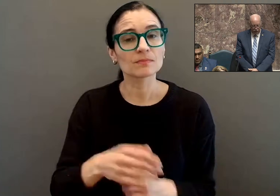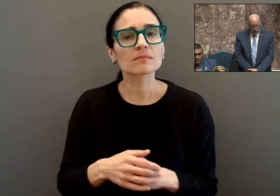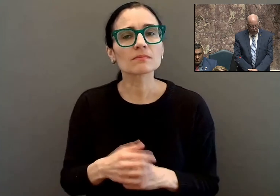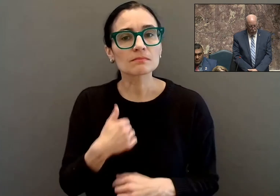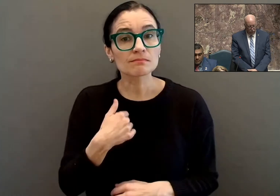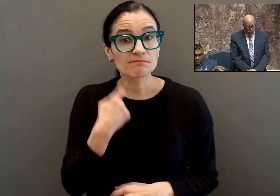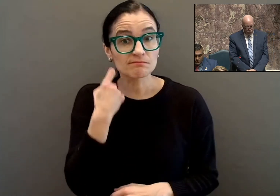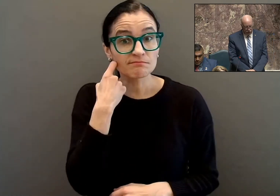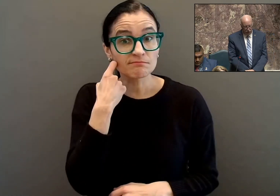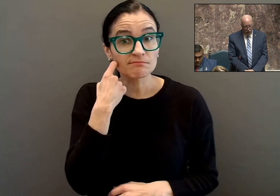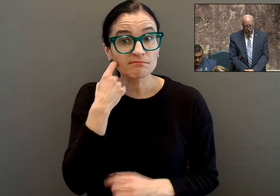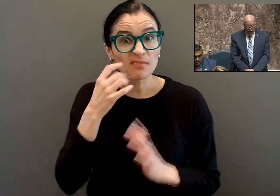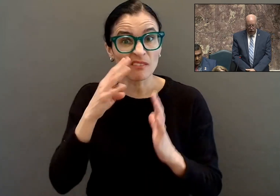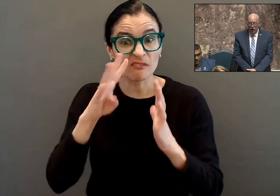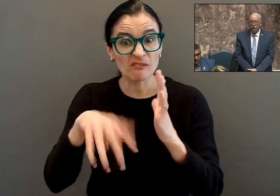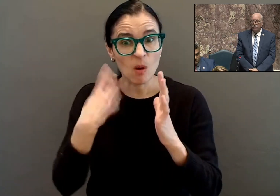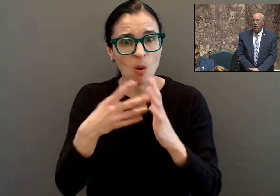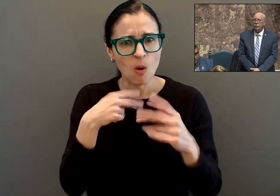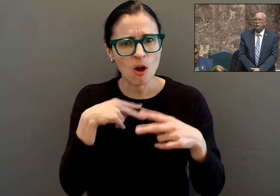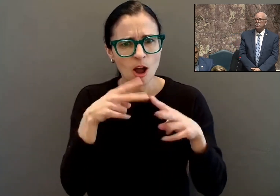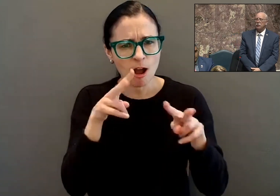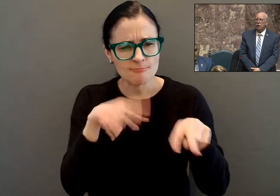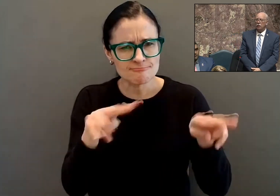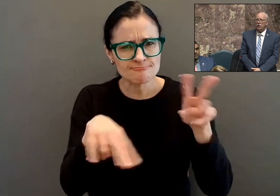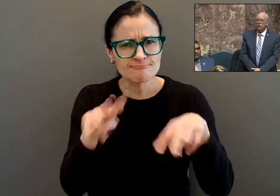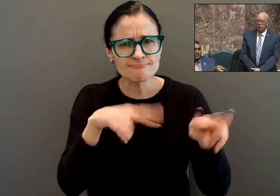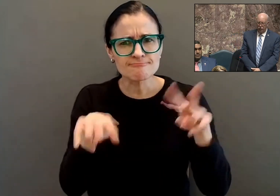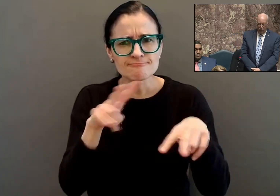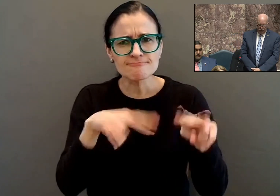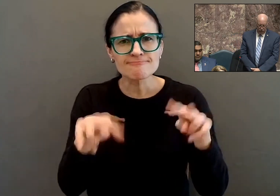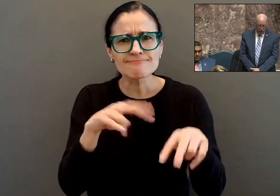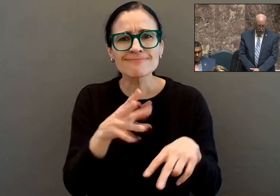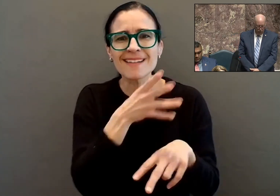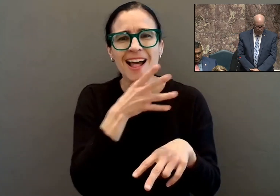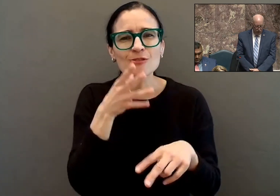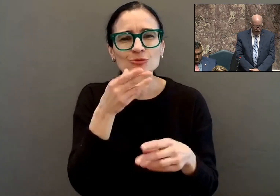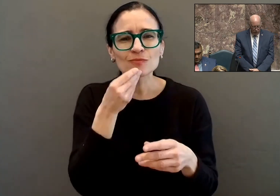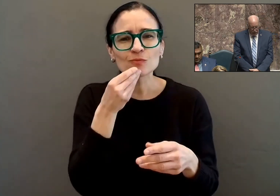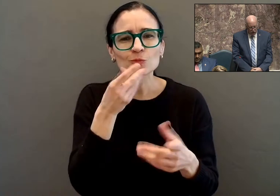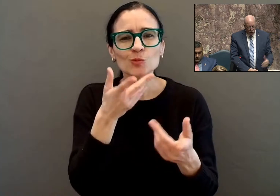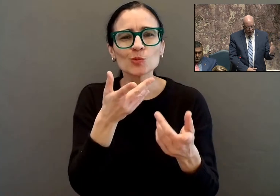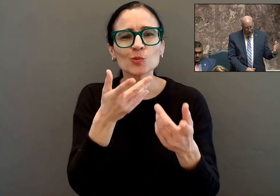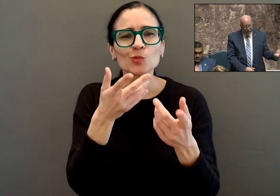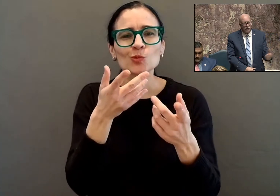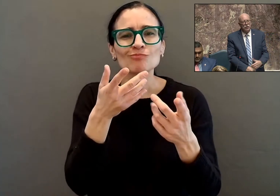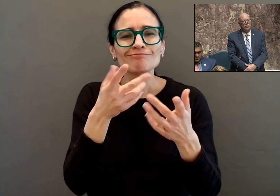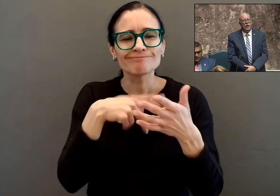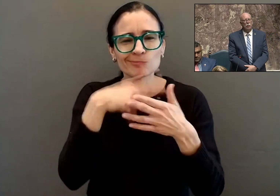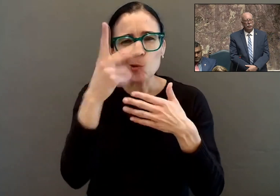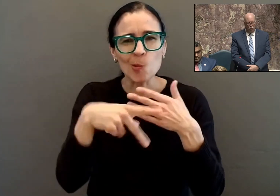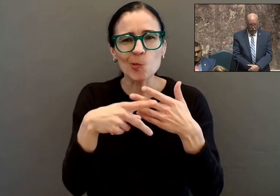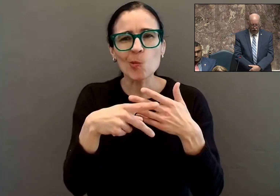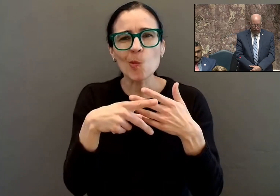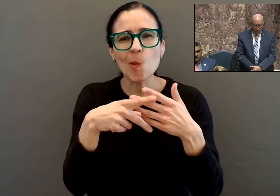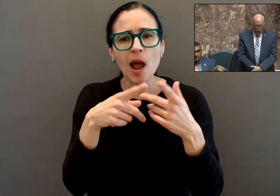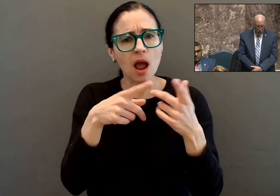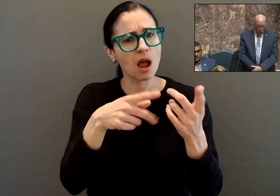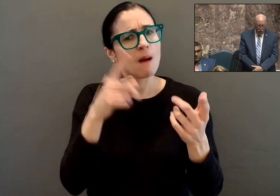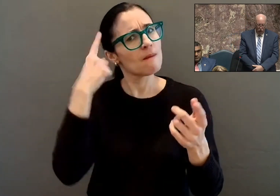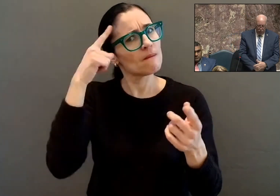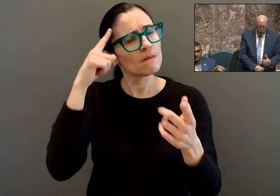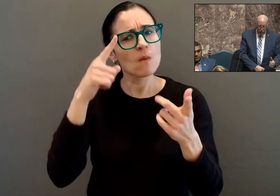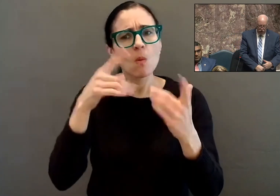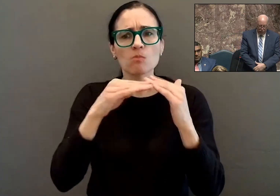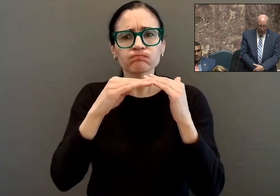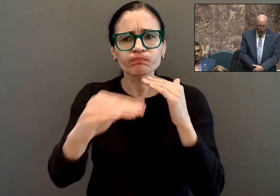programs meant to support food security and farmers across this province. Is the minister cutting these vital programs,